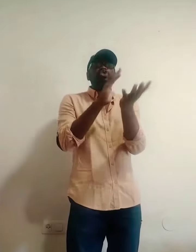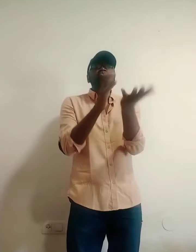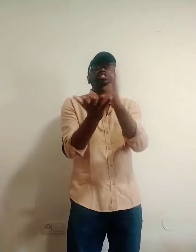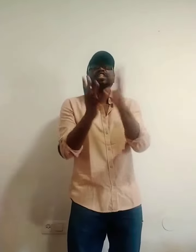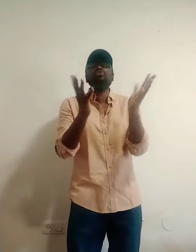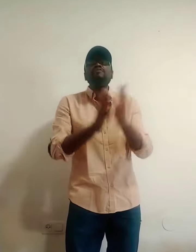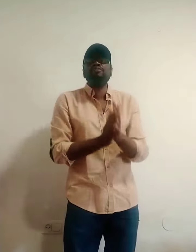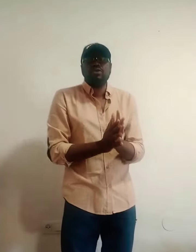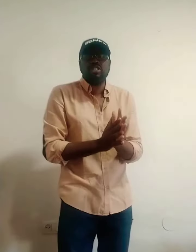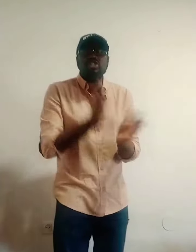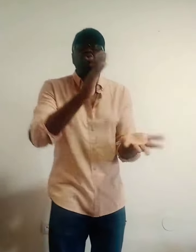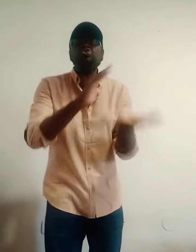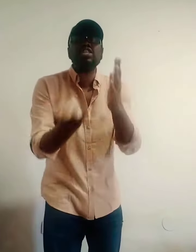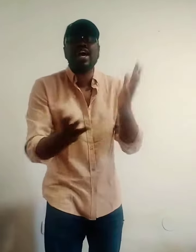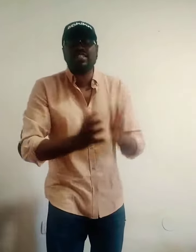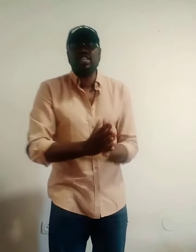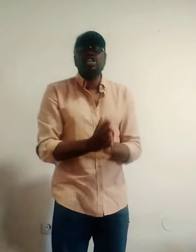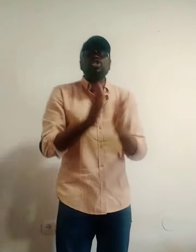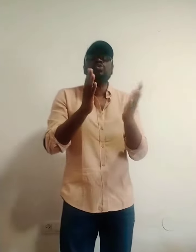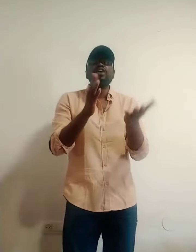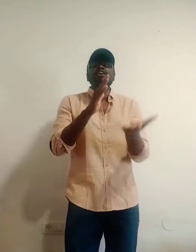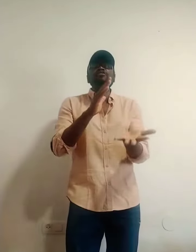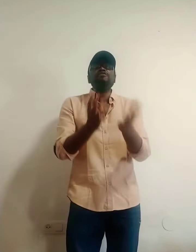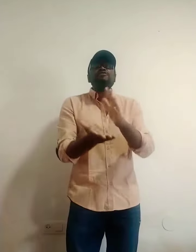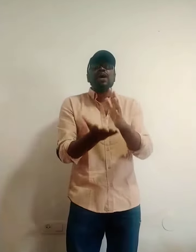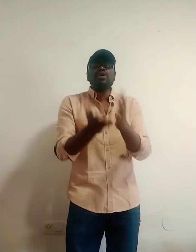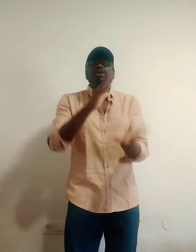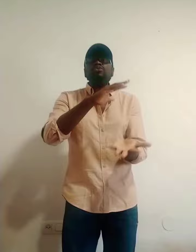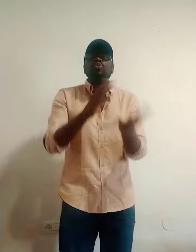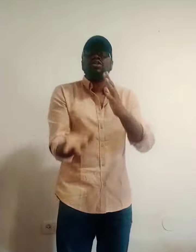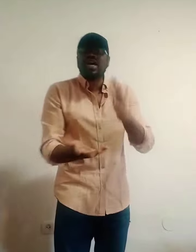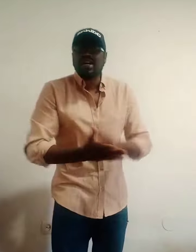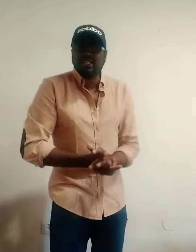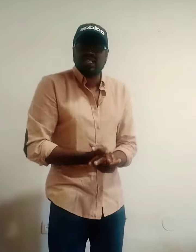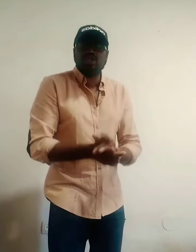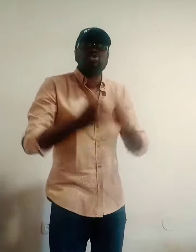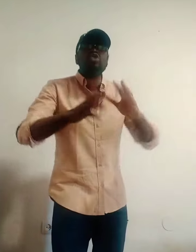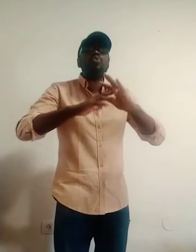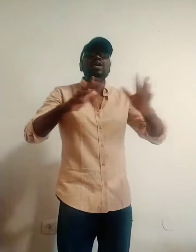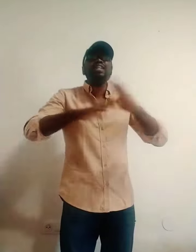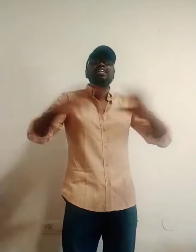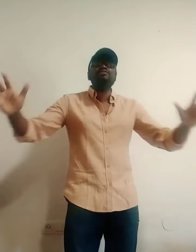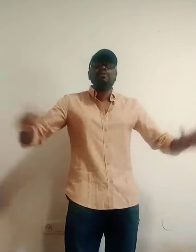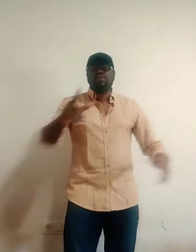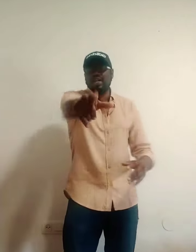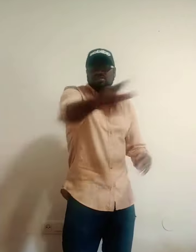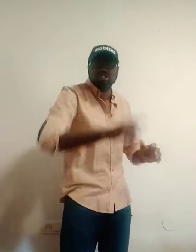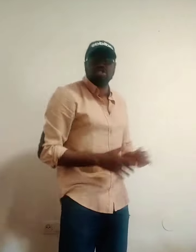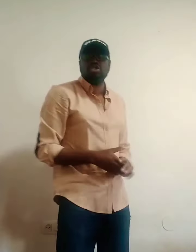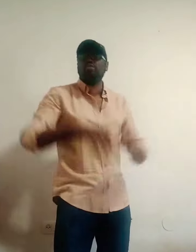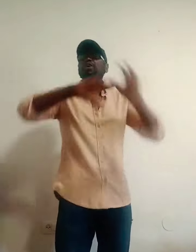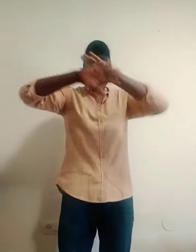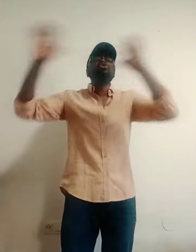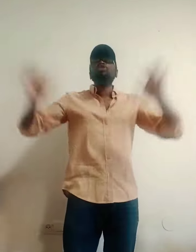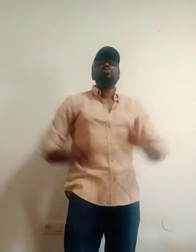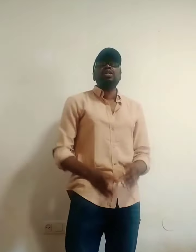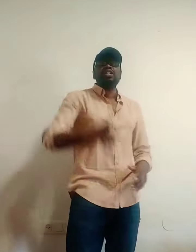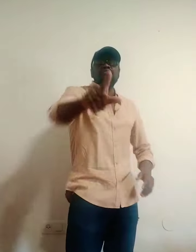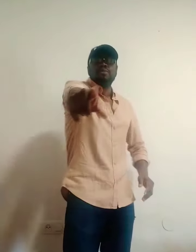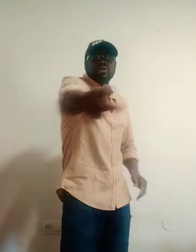is two sides to everybody. There's two sides. So even a flower, you have to water it. Do not quickly give up on that relationship. Do not quickly give up